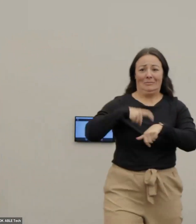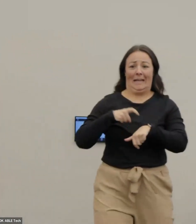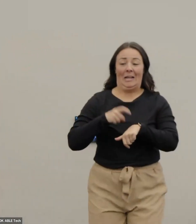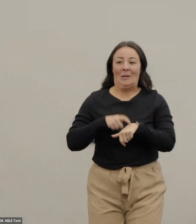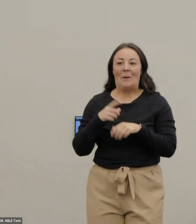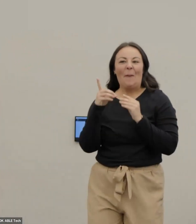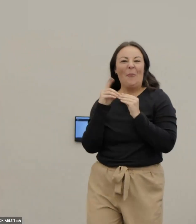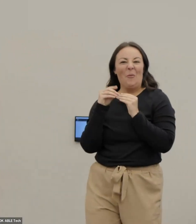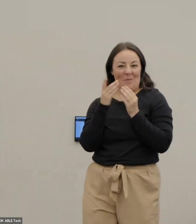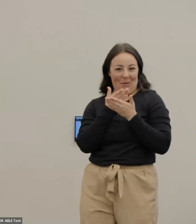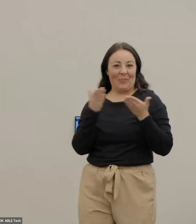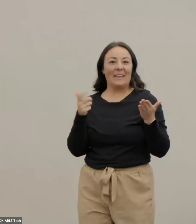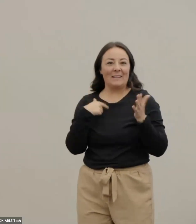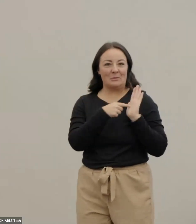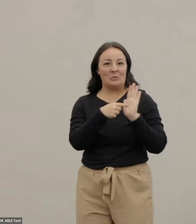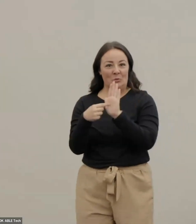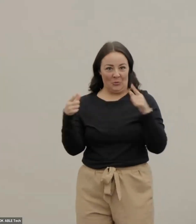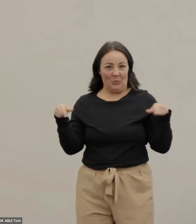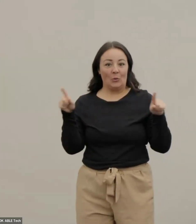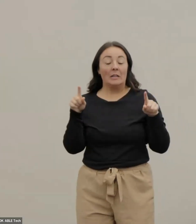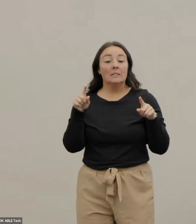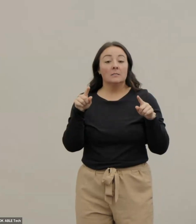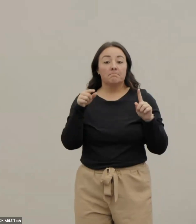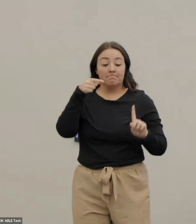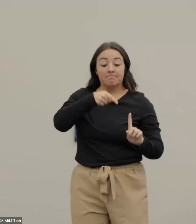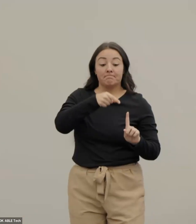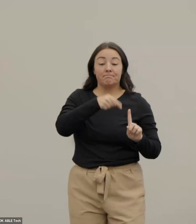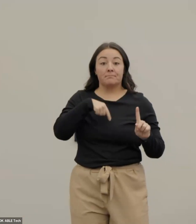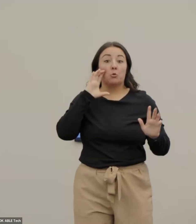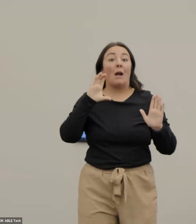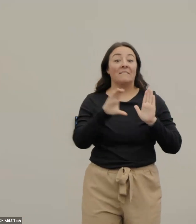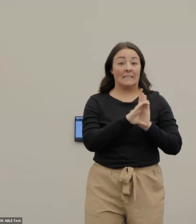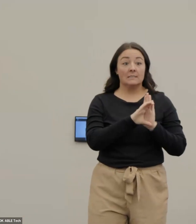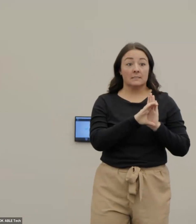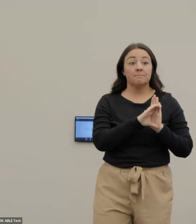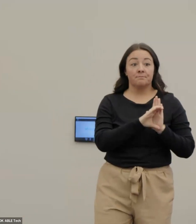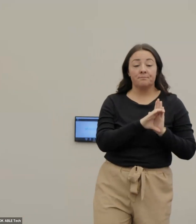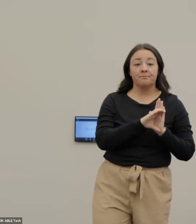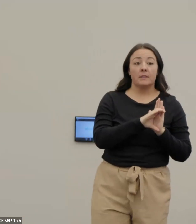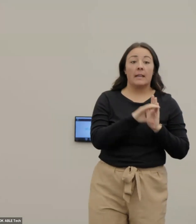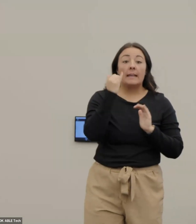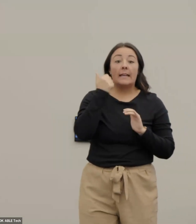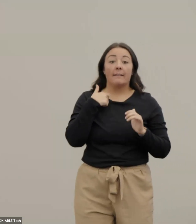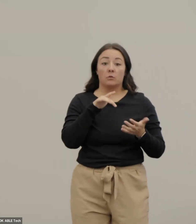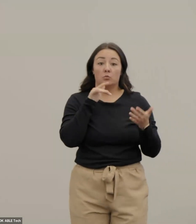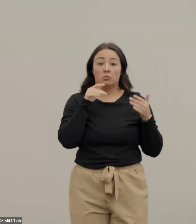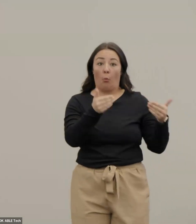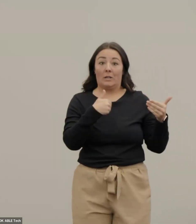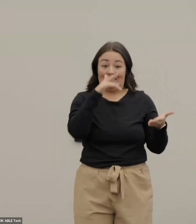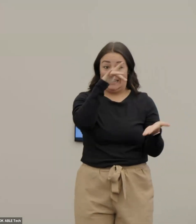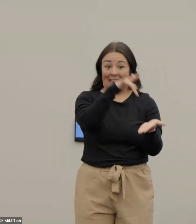you guys, right? When it comes to graphics, right? So if you click on the